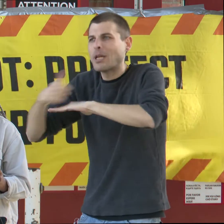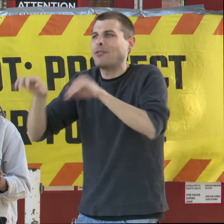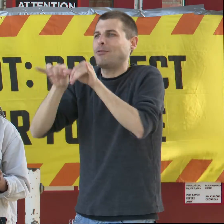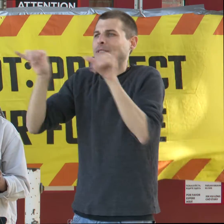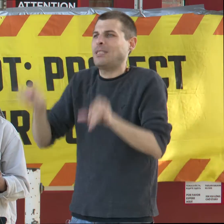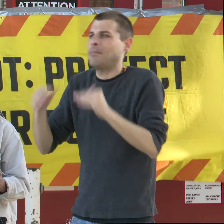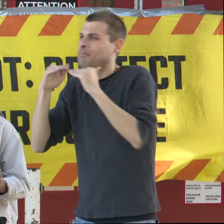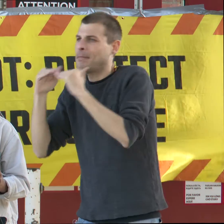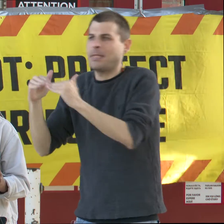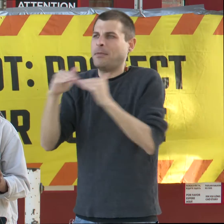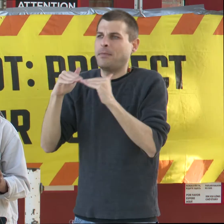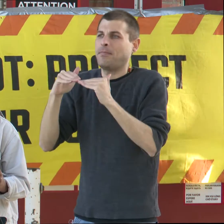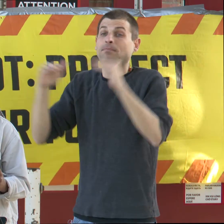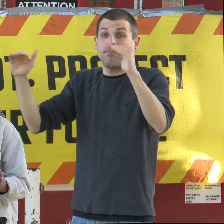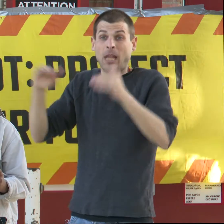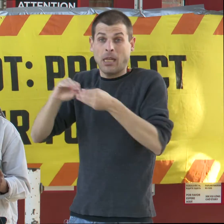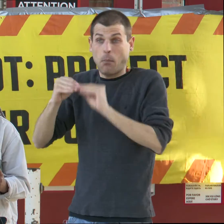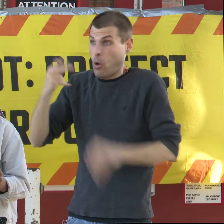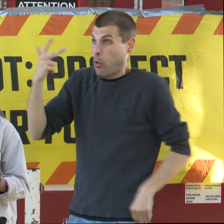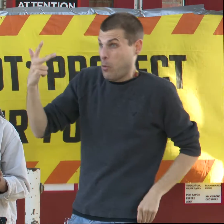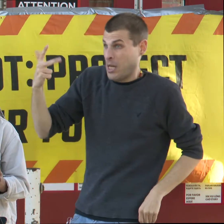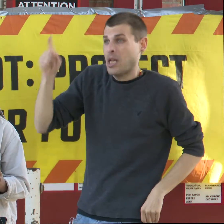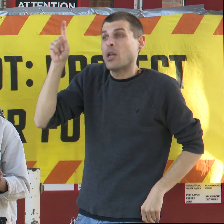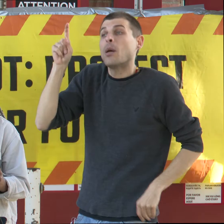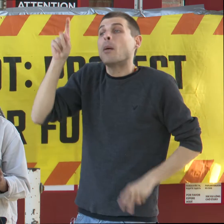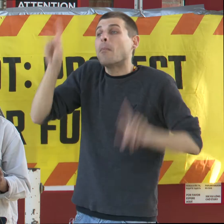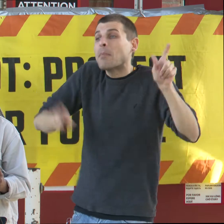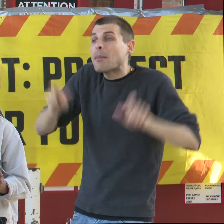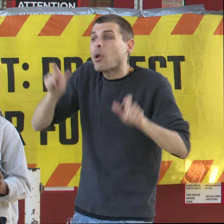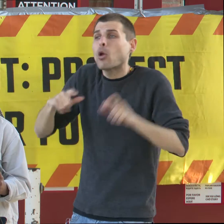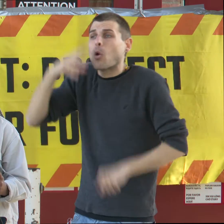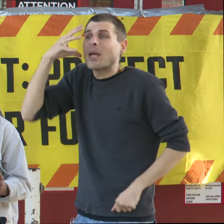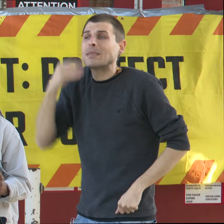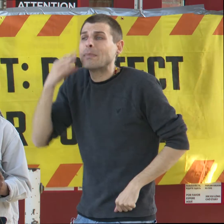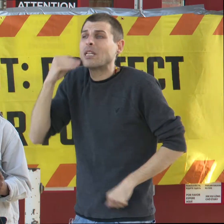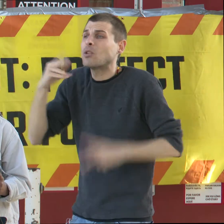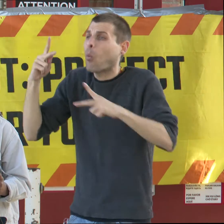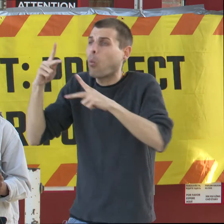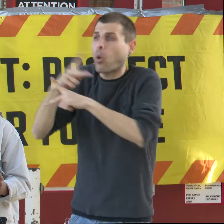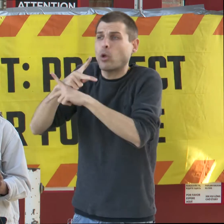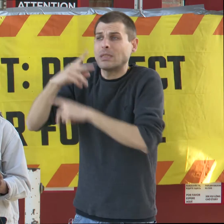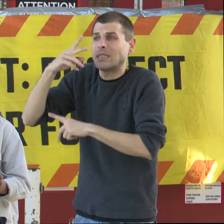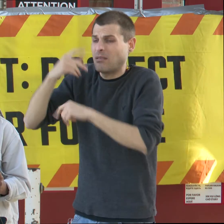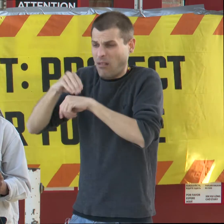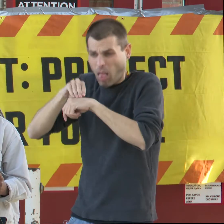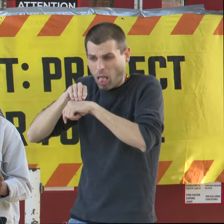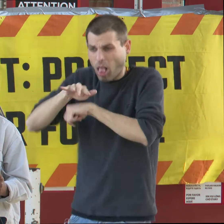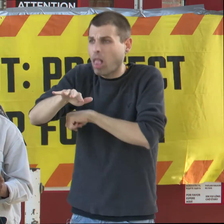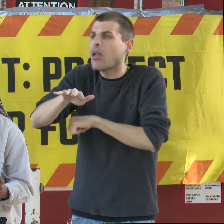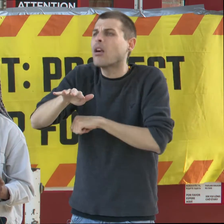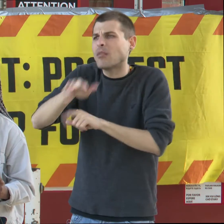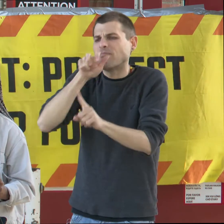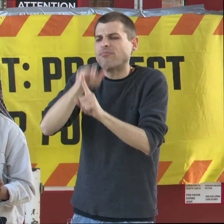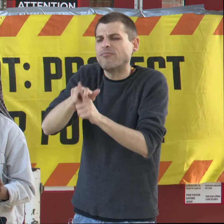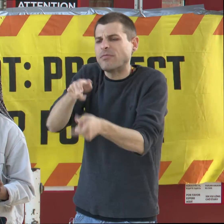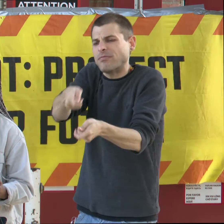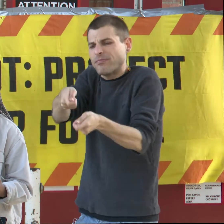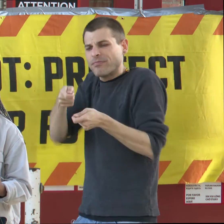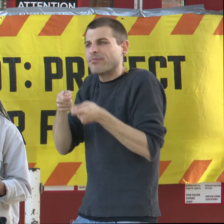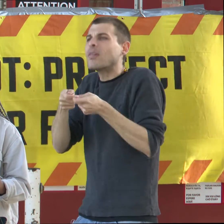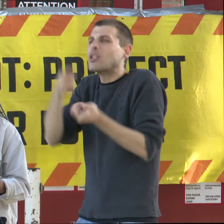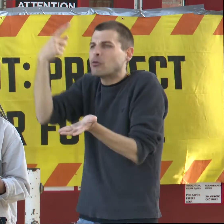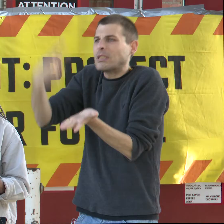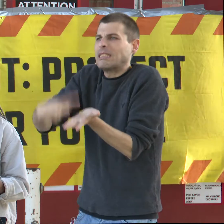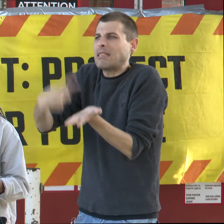3, you can bring these communities on the front lines when making decisions that are directly affecting their livelihoods in on the